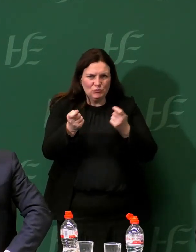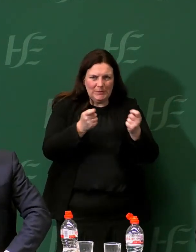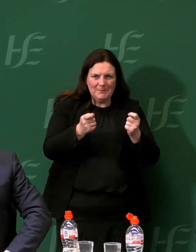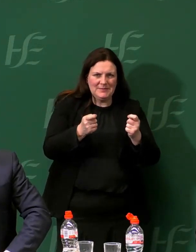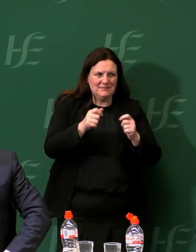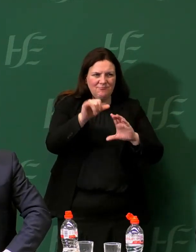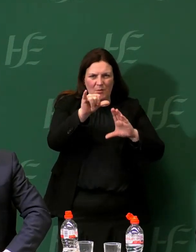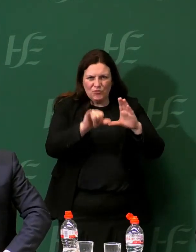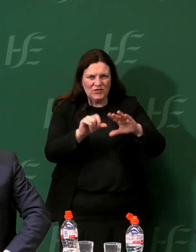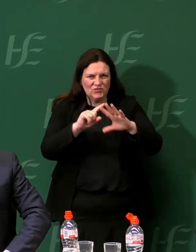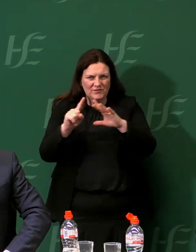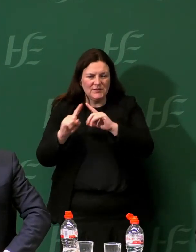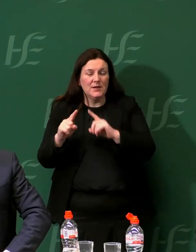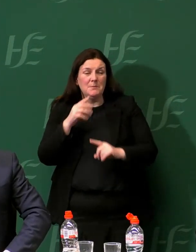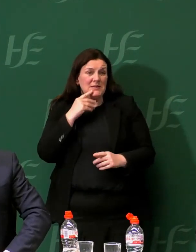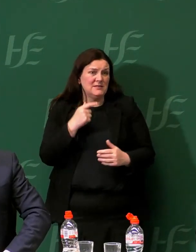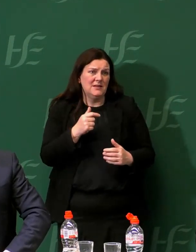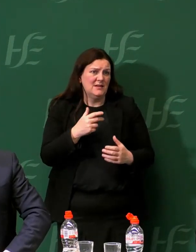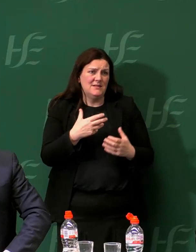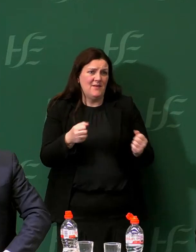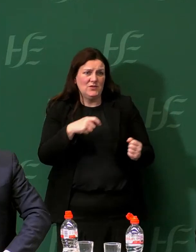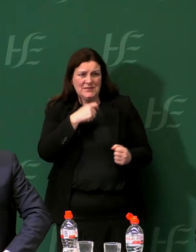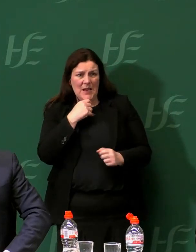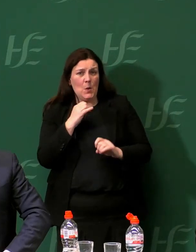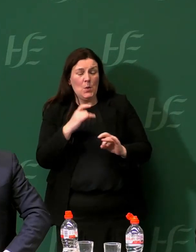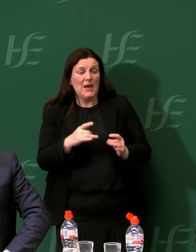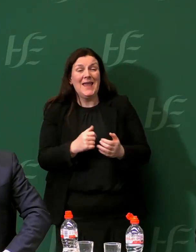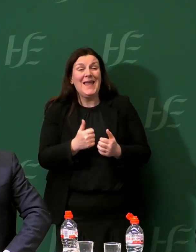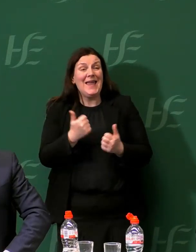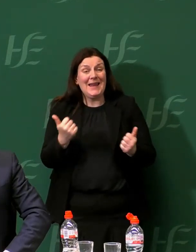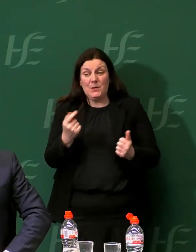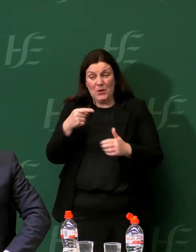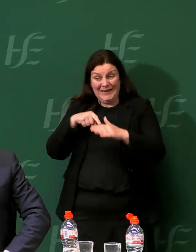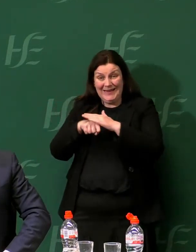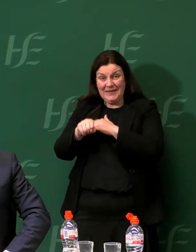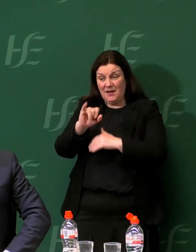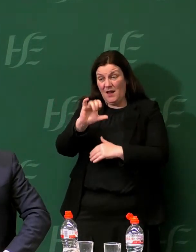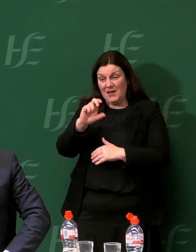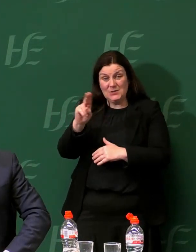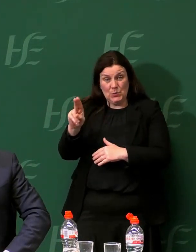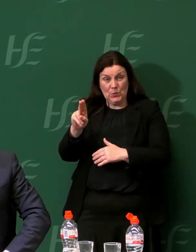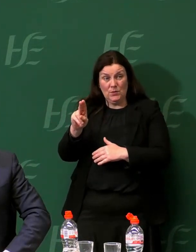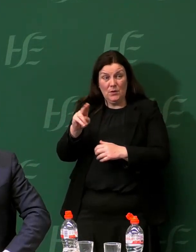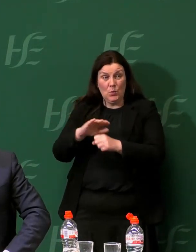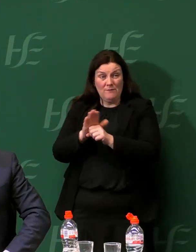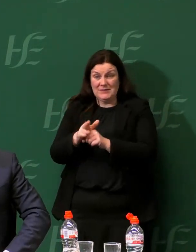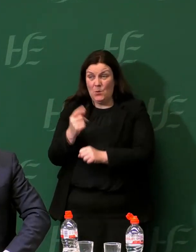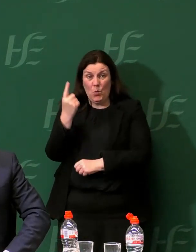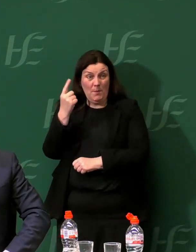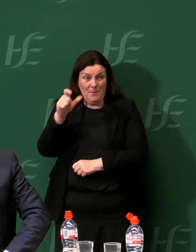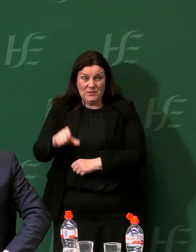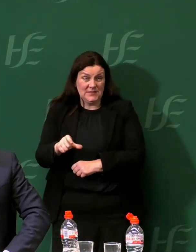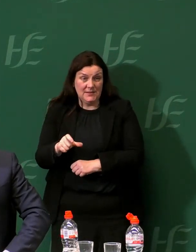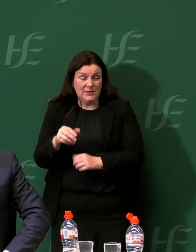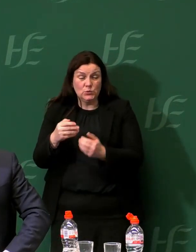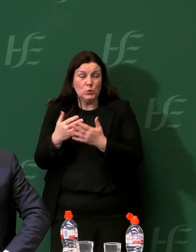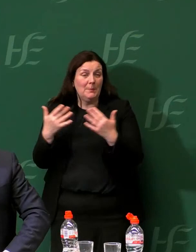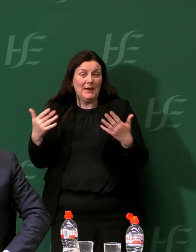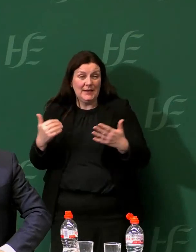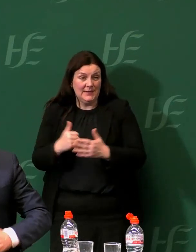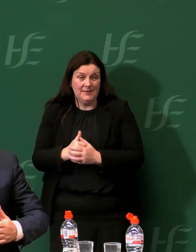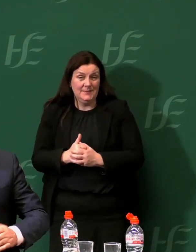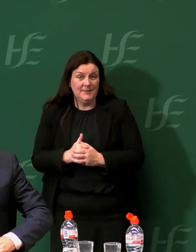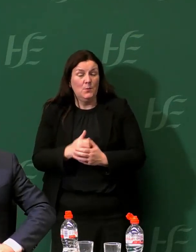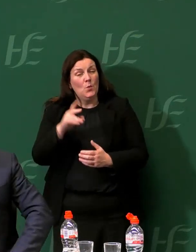okay. Having anybody in ICU COVID positive is one too many, having any one person, because